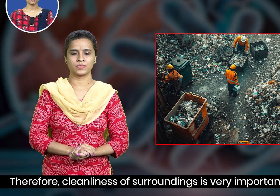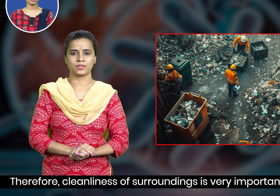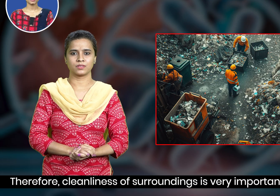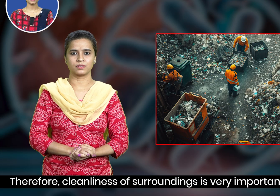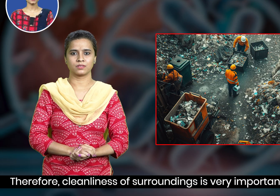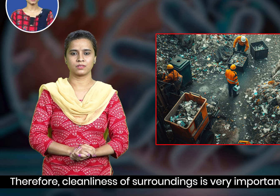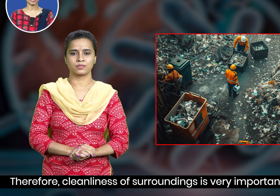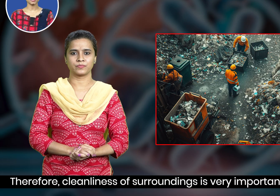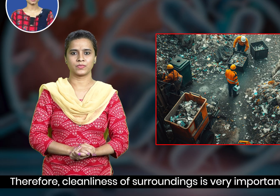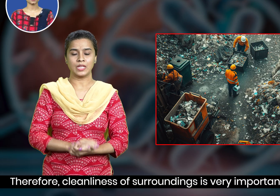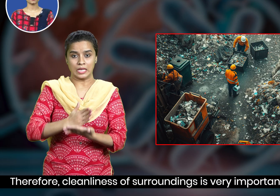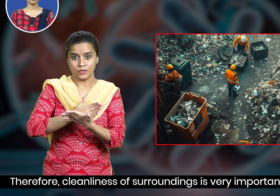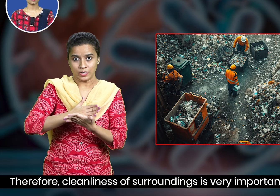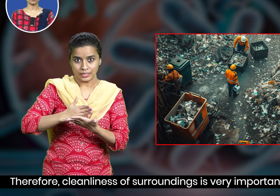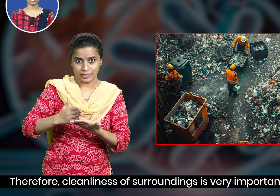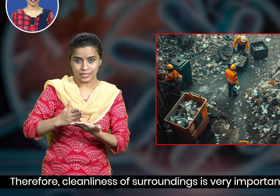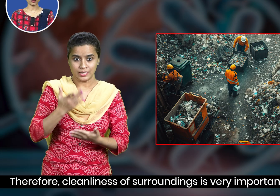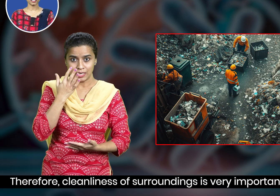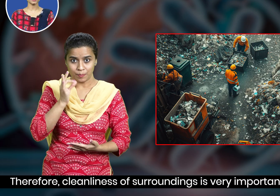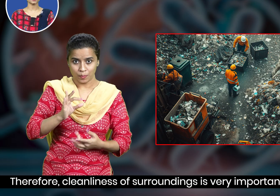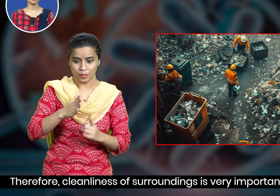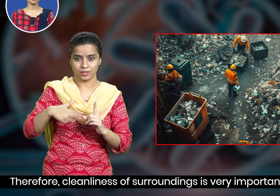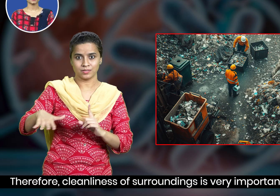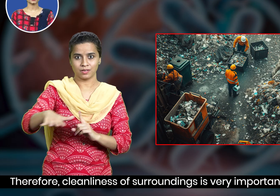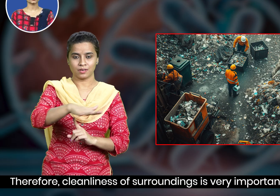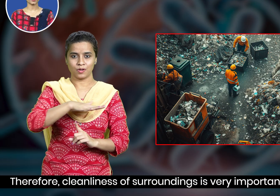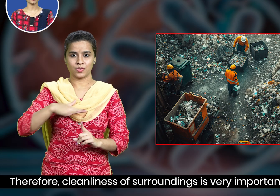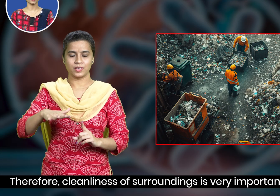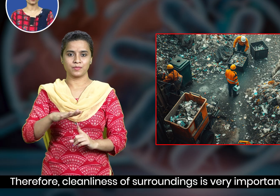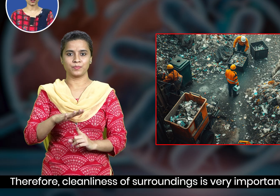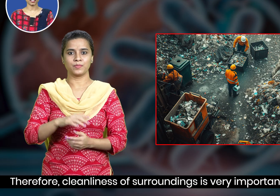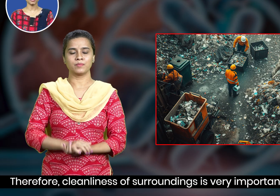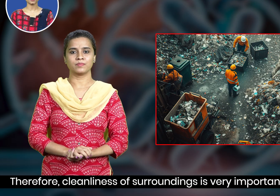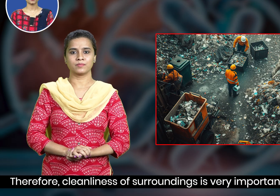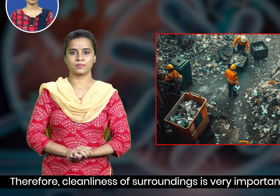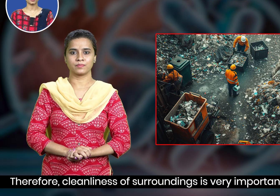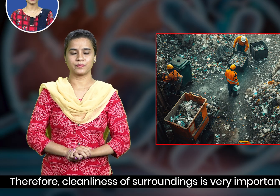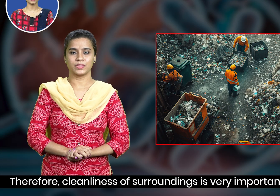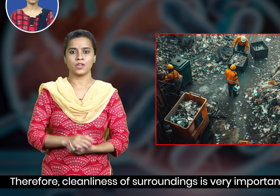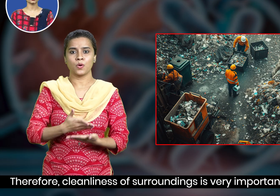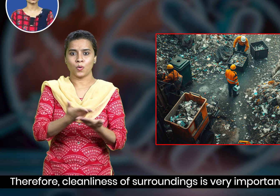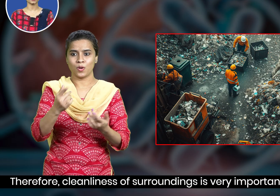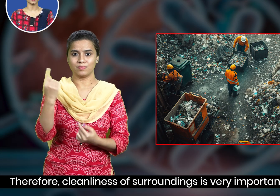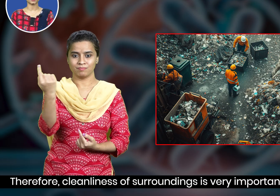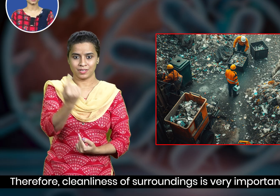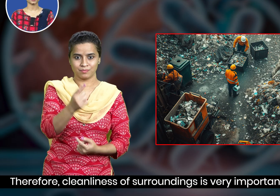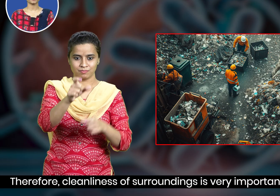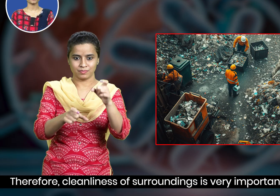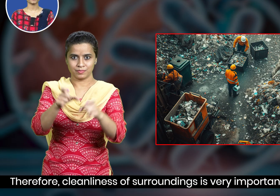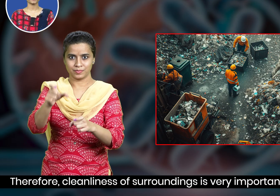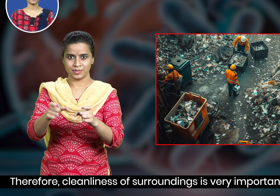Therefore, cleanliness of surroundings is very important for individual